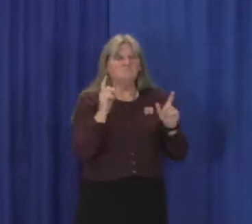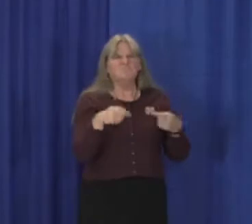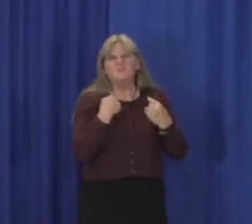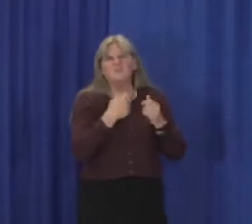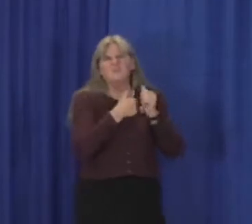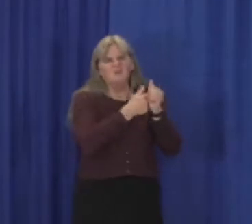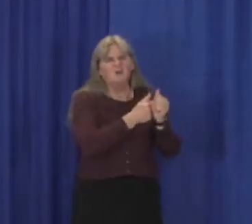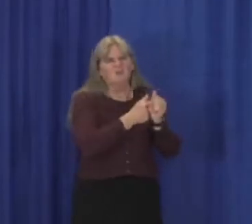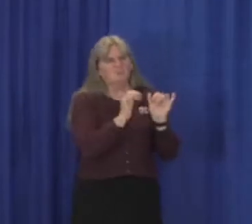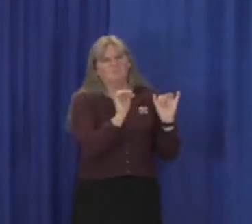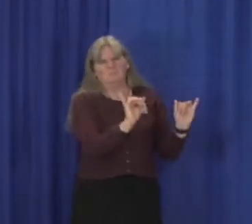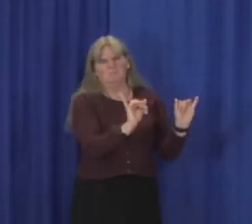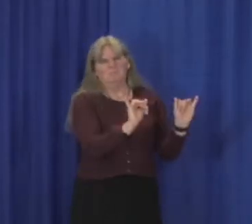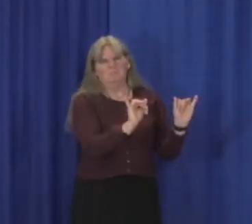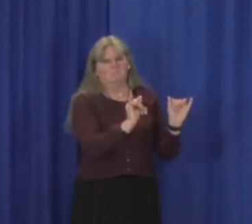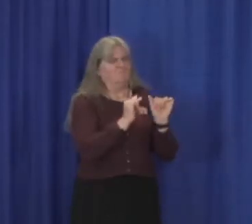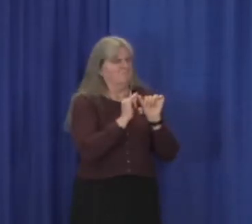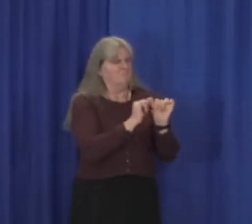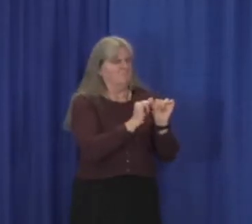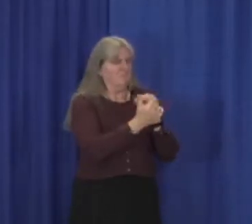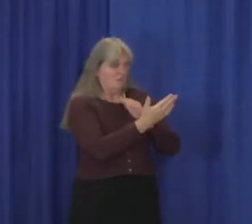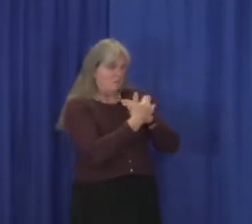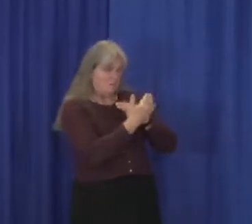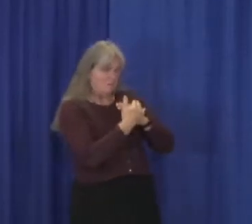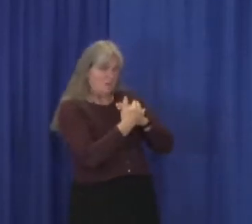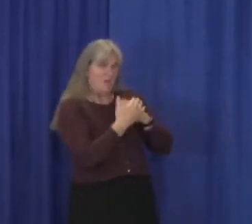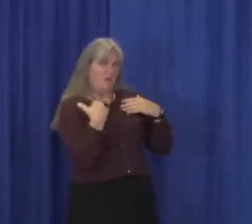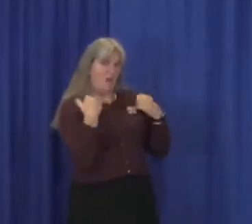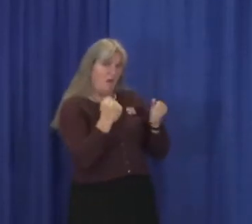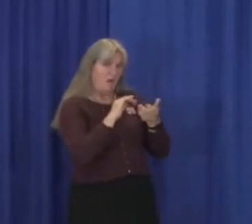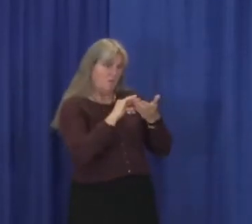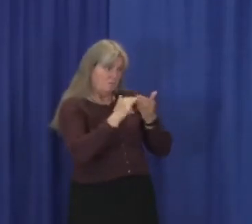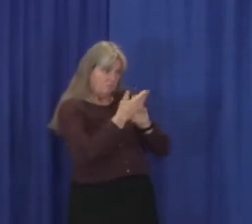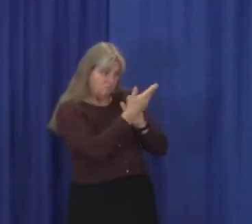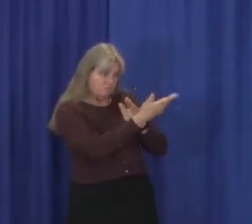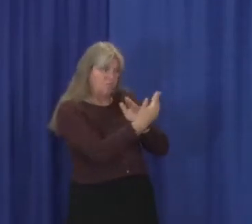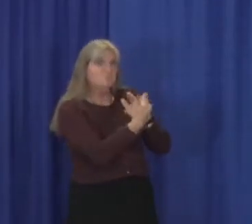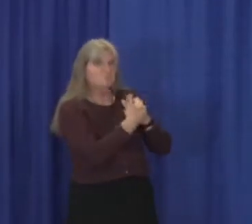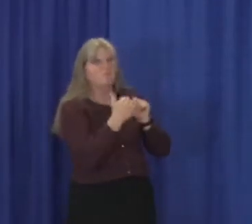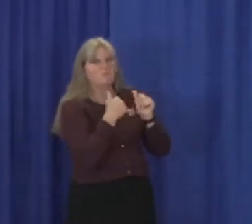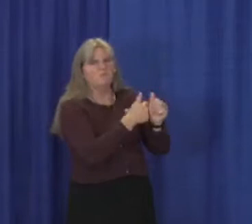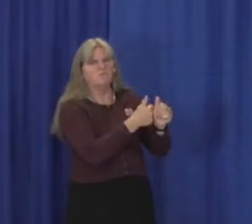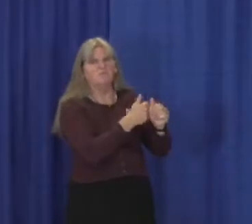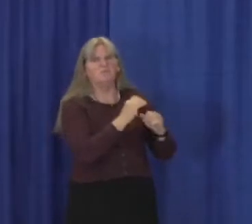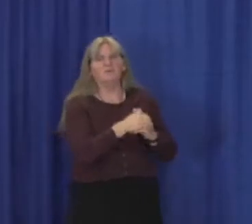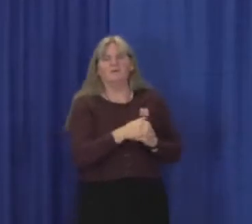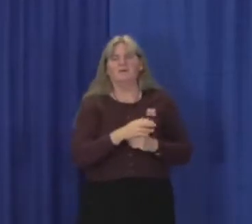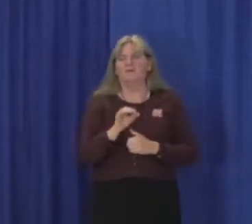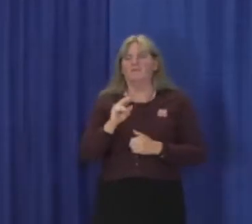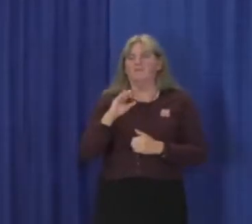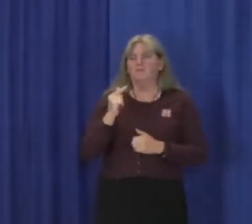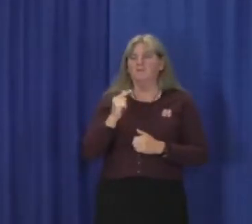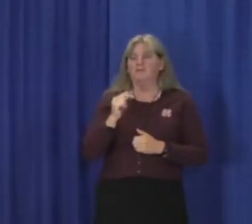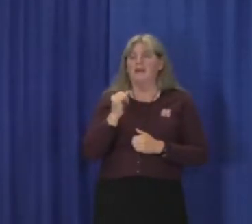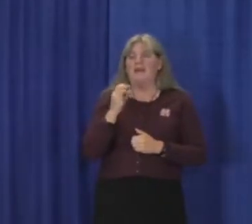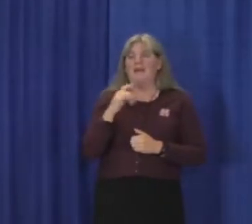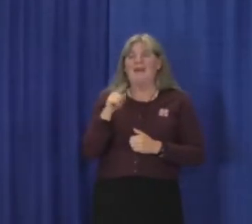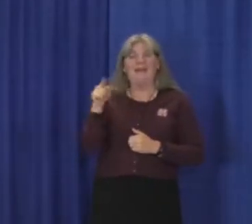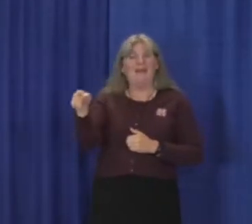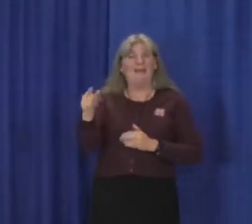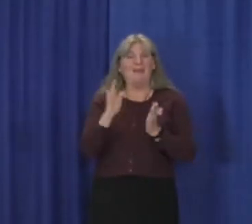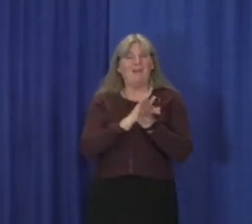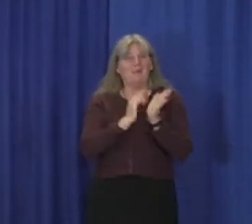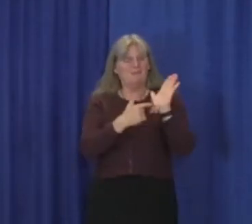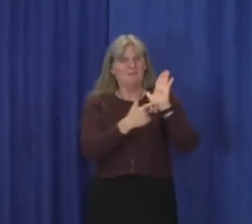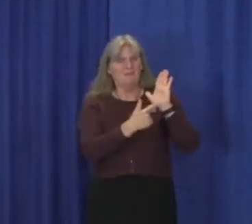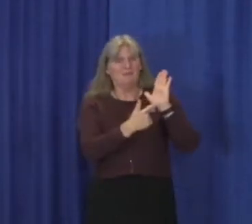the pandemic. That will not change. As you can see in the contents of Forging Ahead, ending the state of